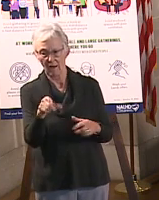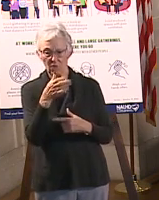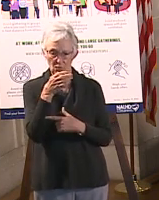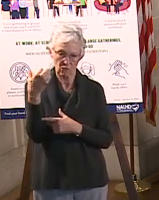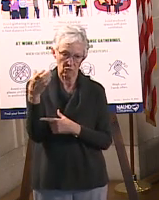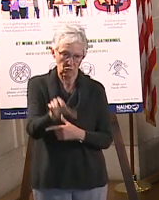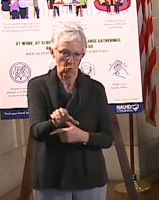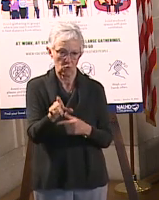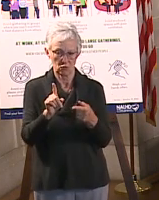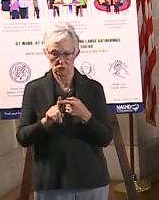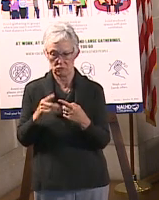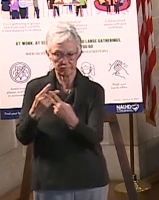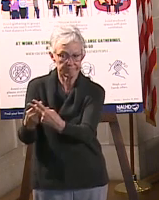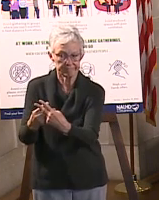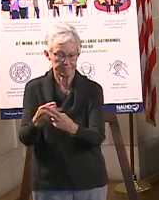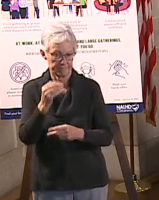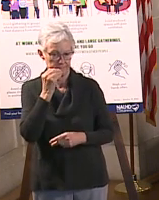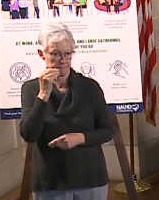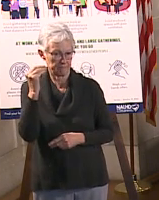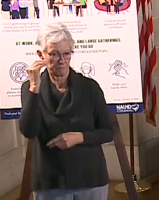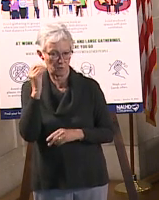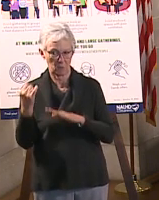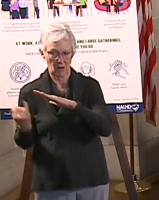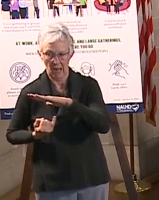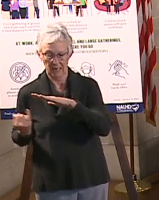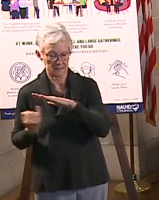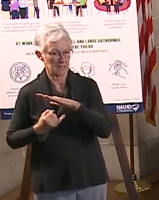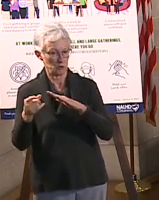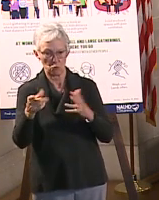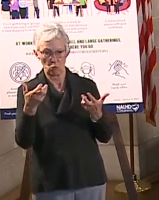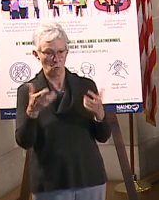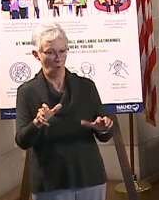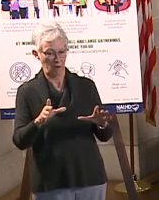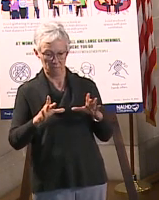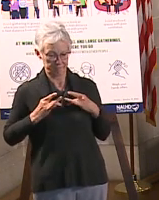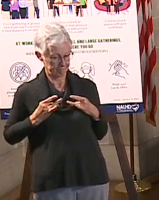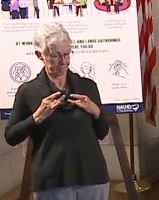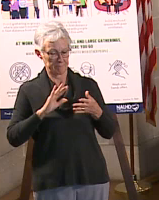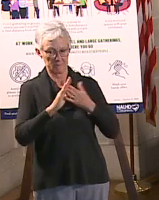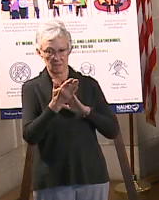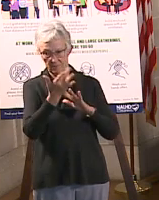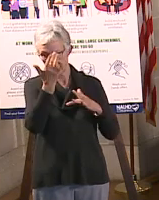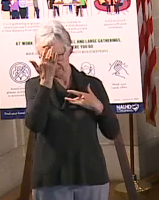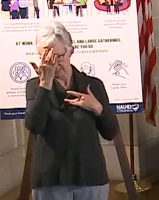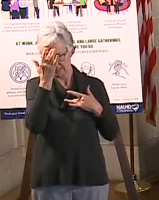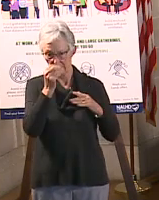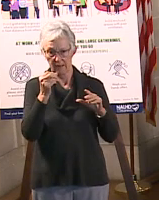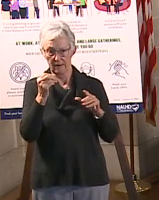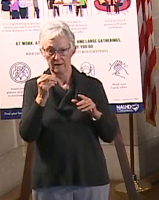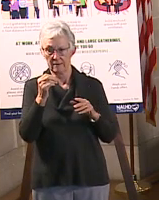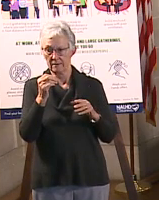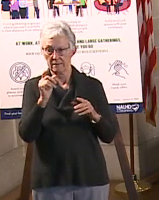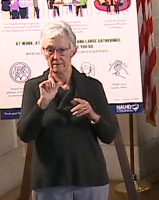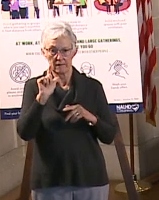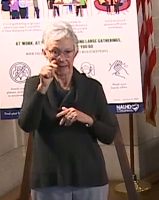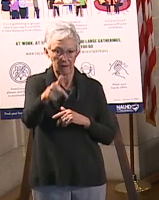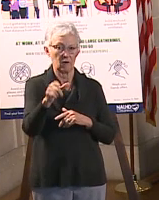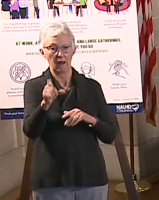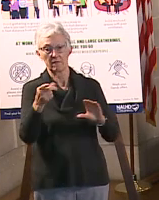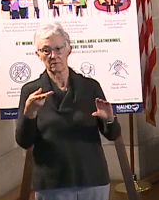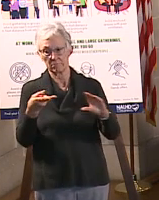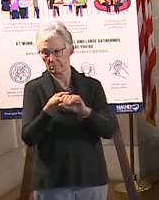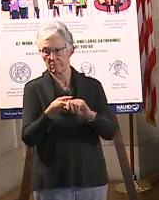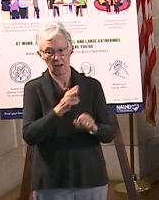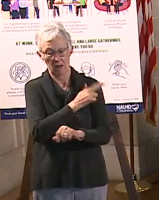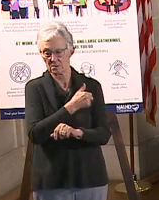pandemic. Certainly you don't want to be sick, and certainly you don't want to be in a hospital. So this is a great opportunity for everybody just to slow down, especially right before the holidays.